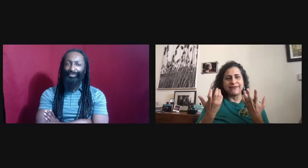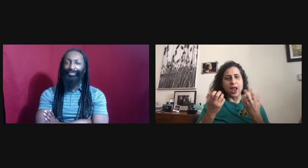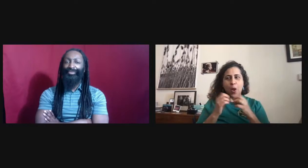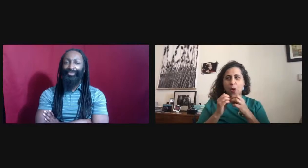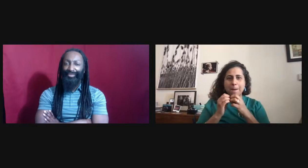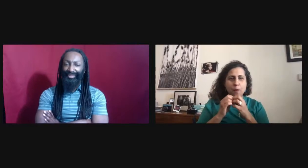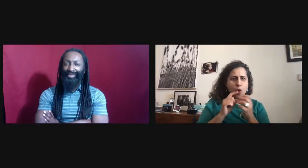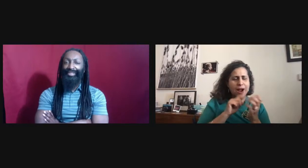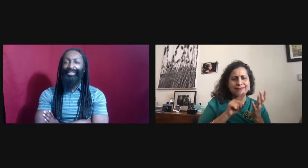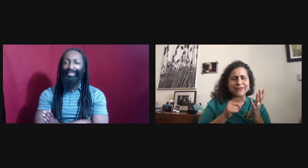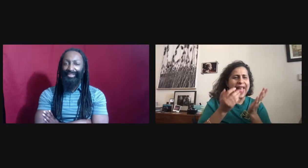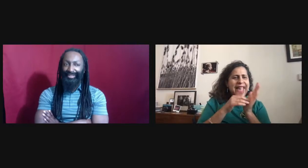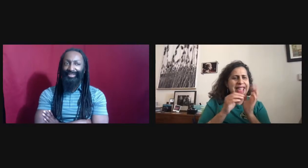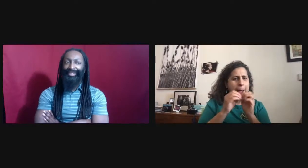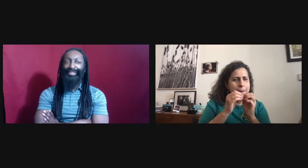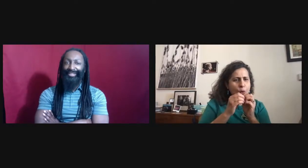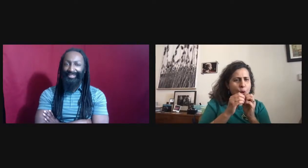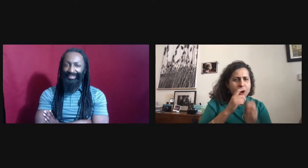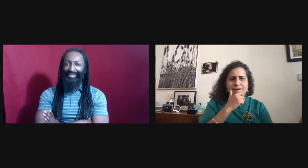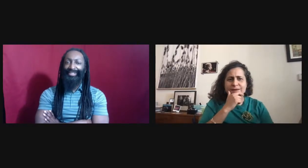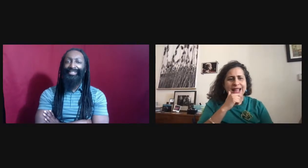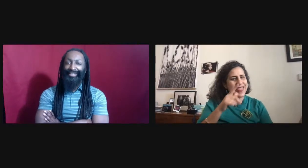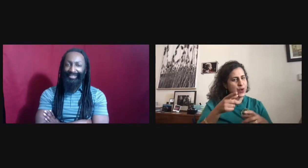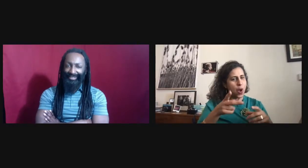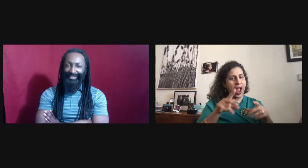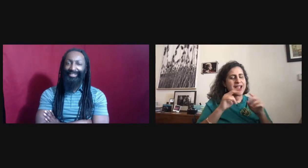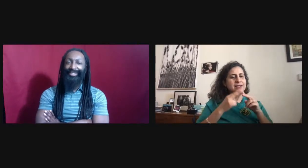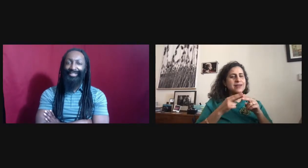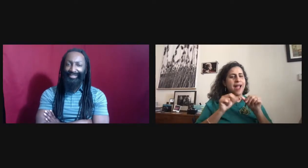mean satisfied? Does that mean you're not